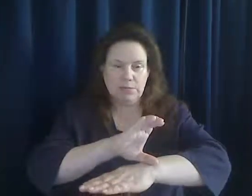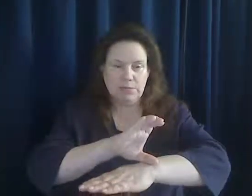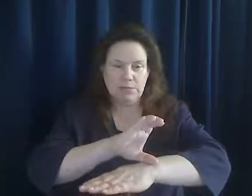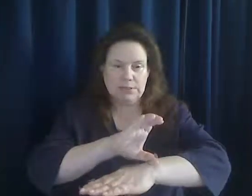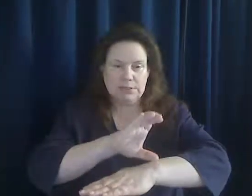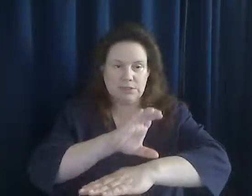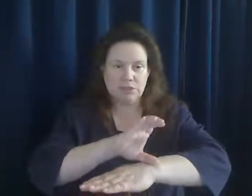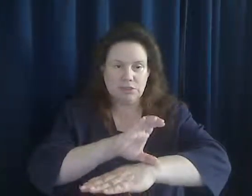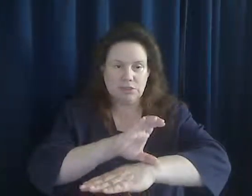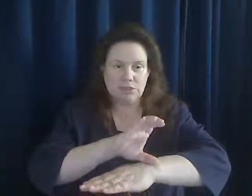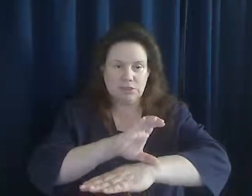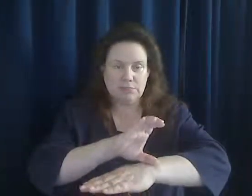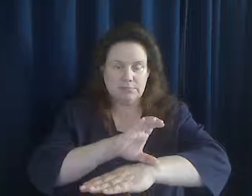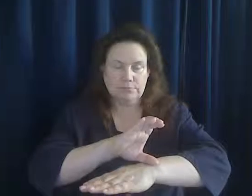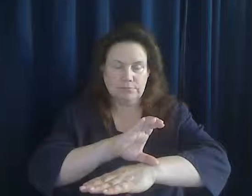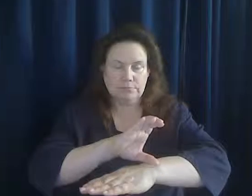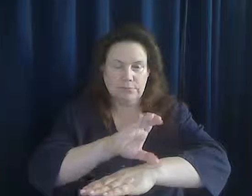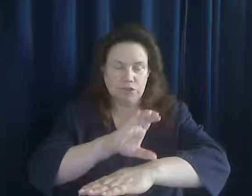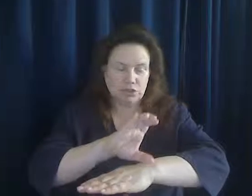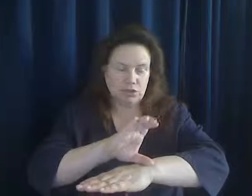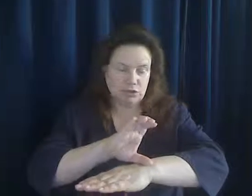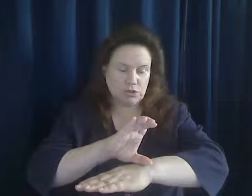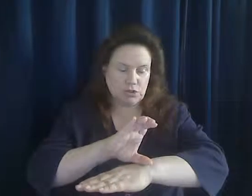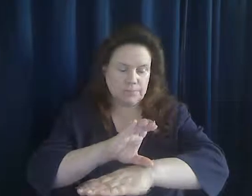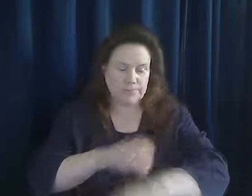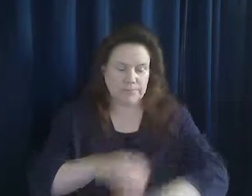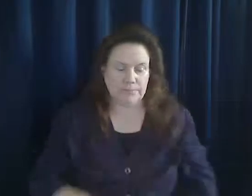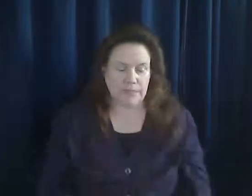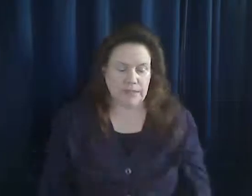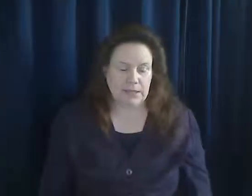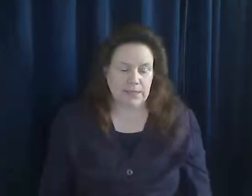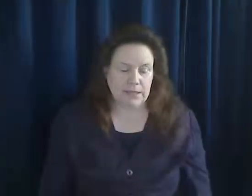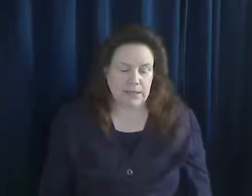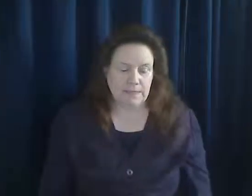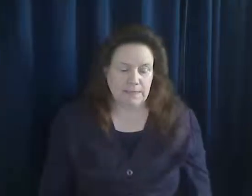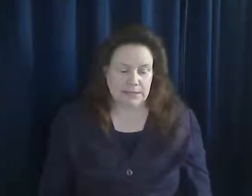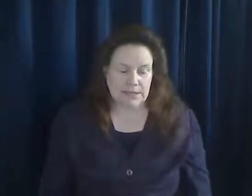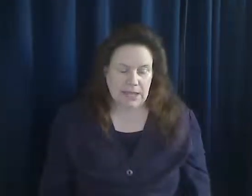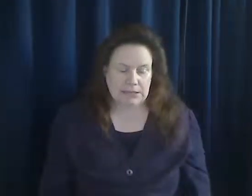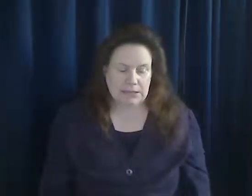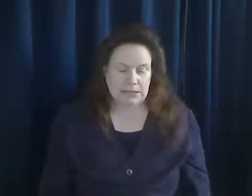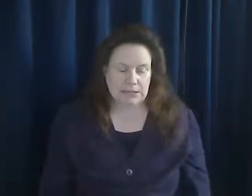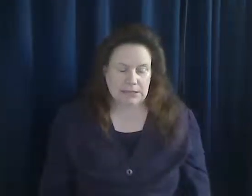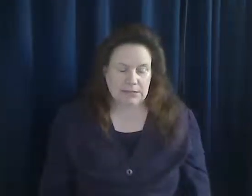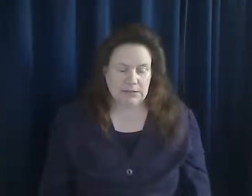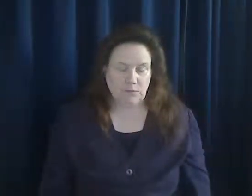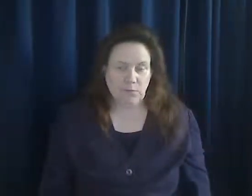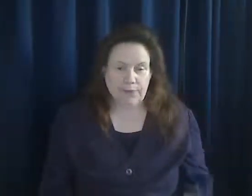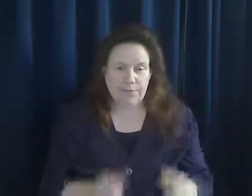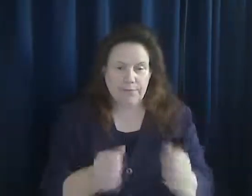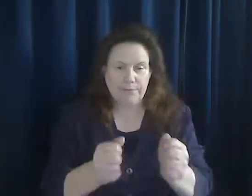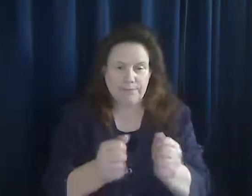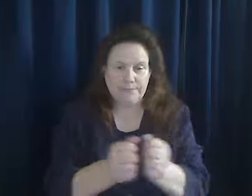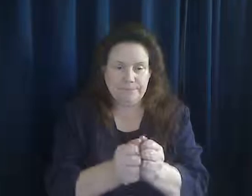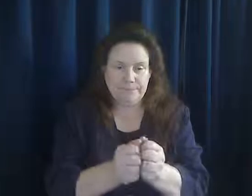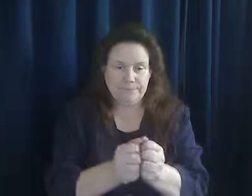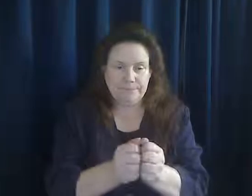your wrist. Church. Church. The sign with.